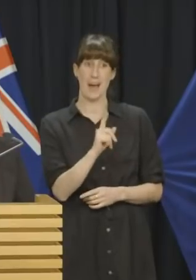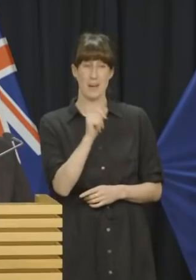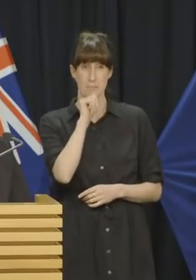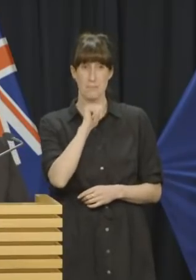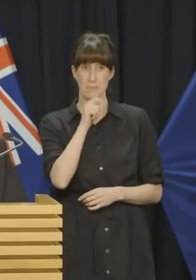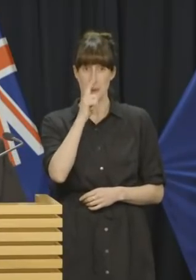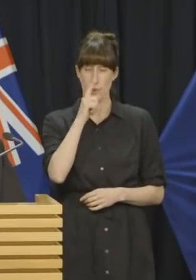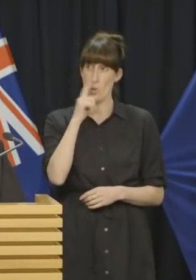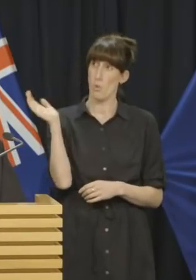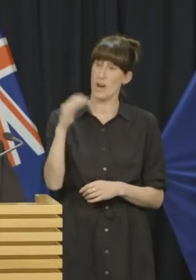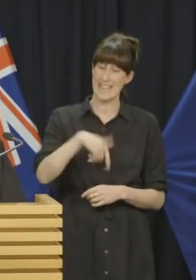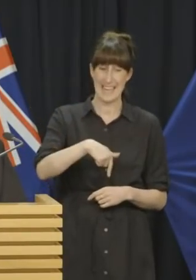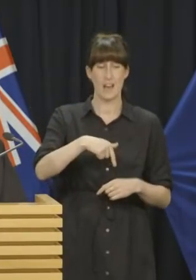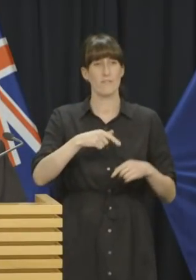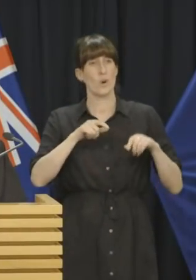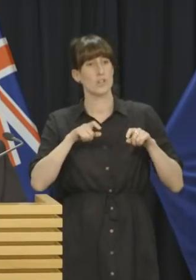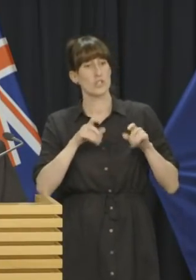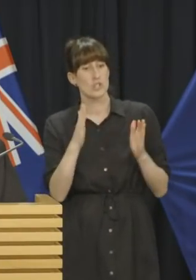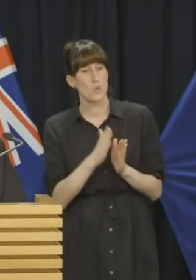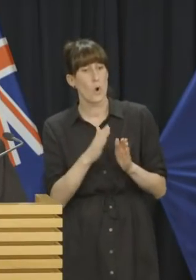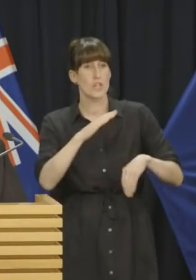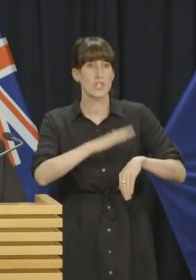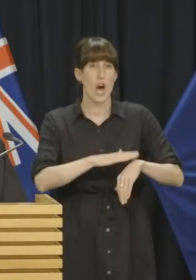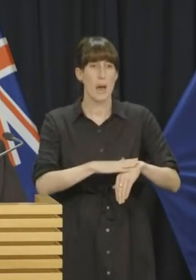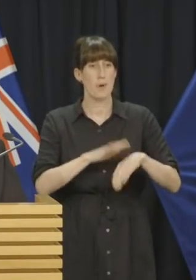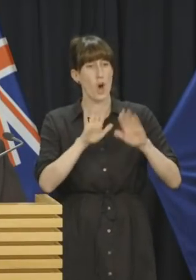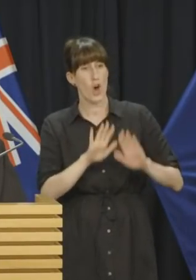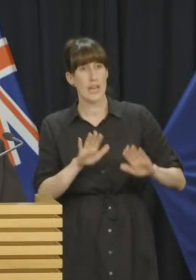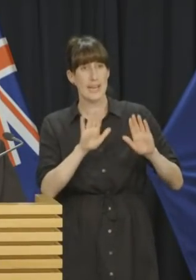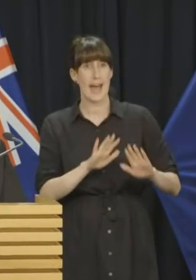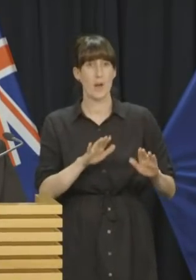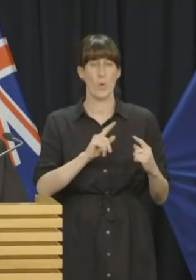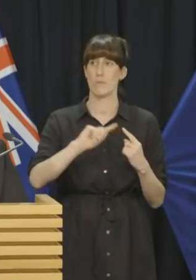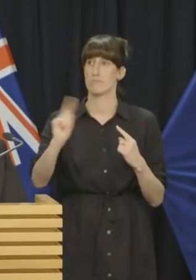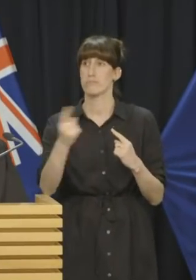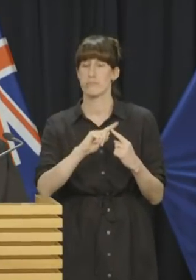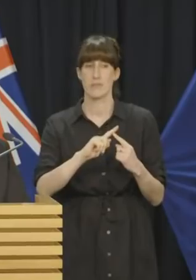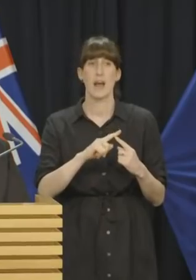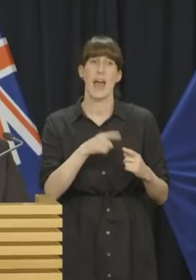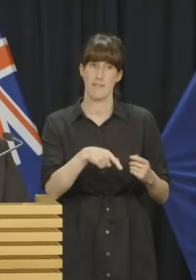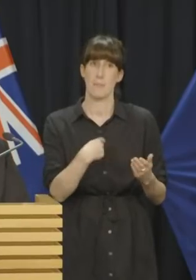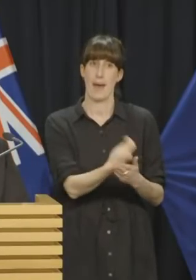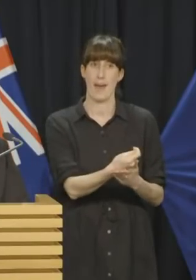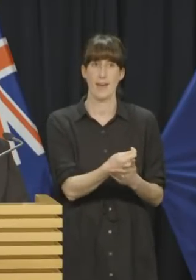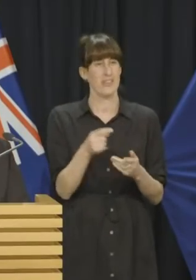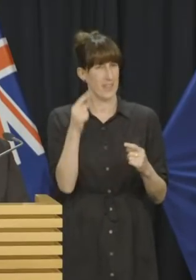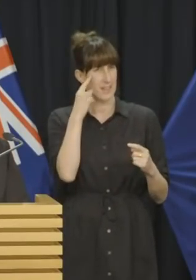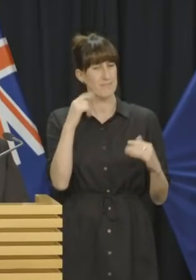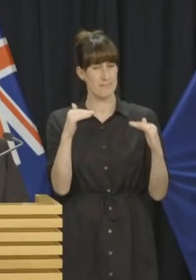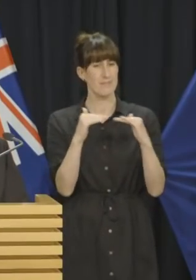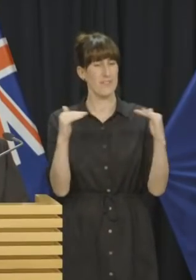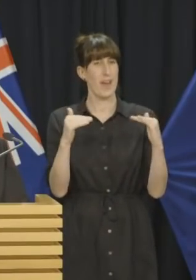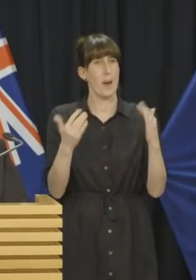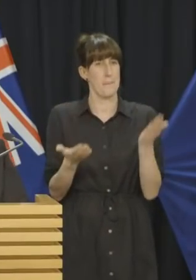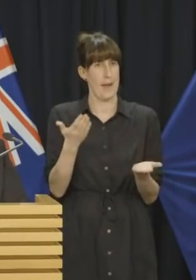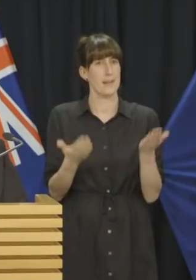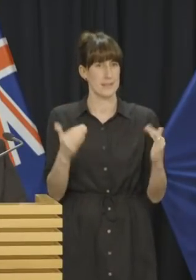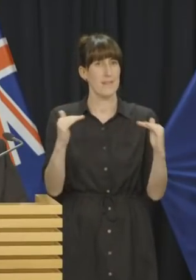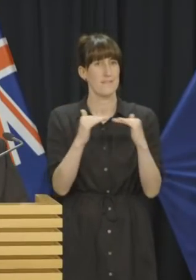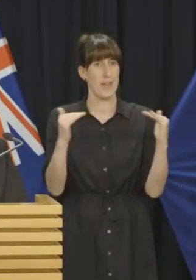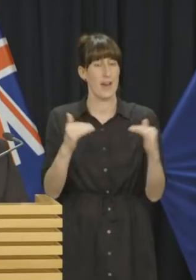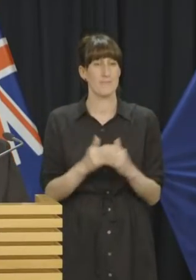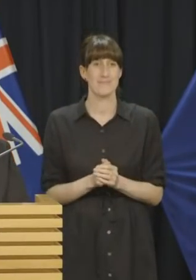safe. This is only fair. Our managed isolation system is logistically complex and expensive to